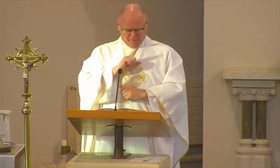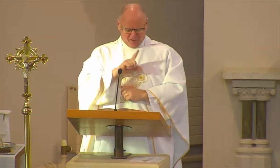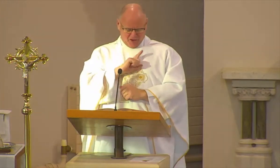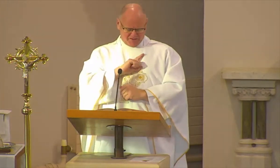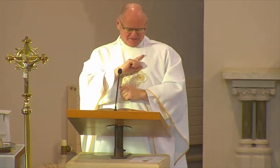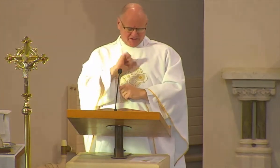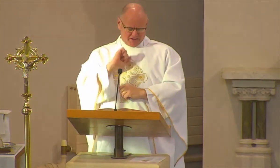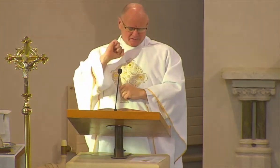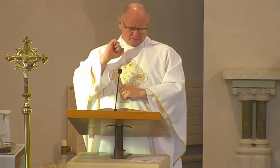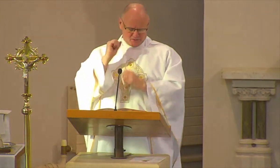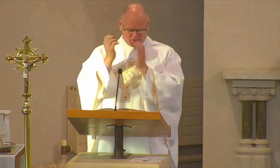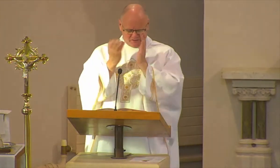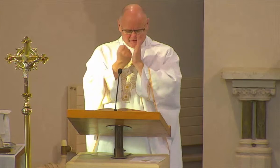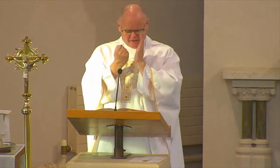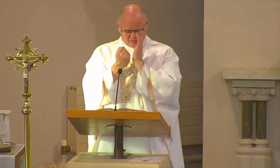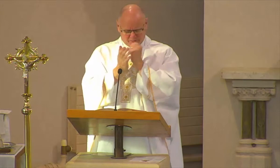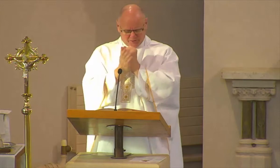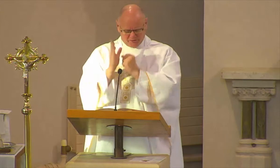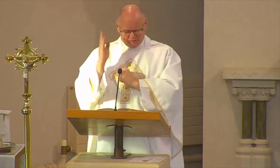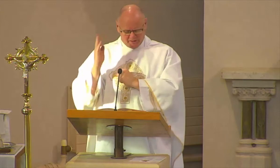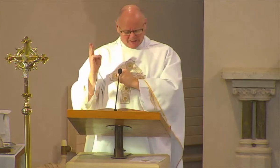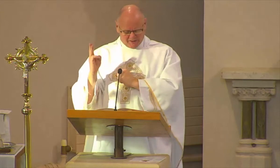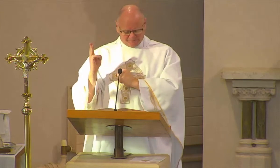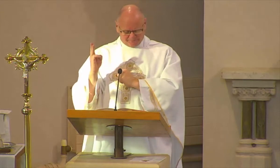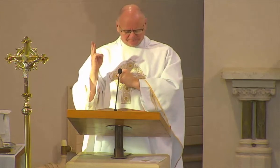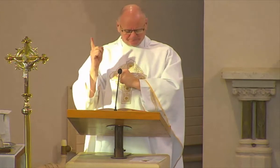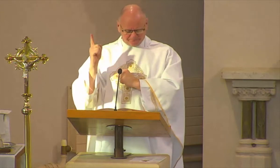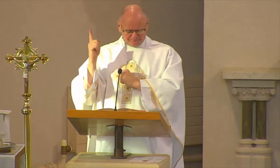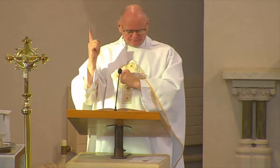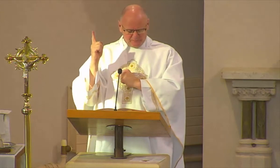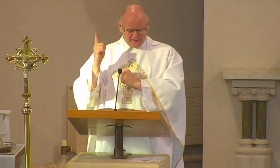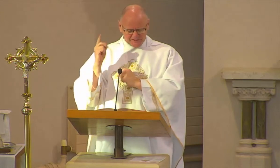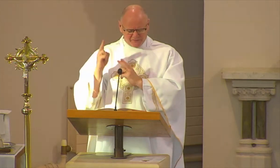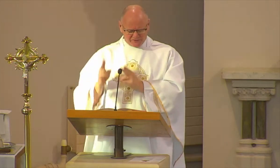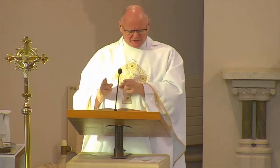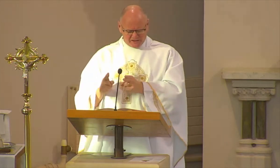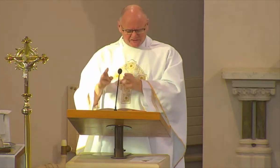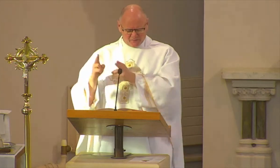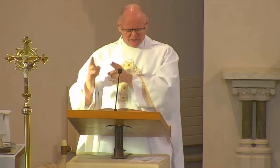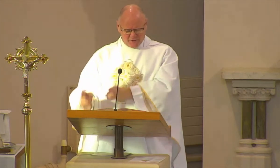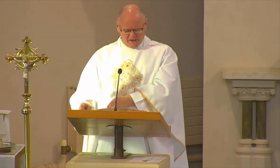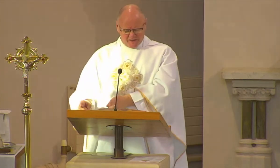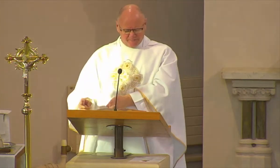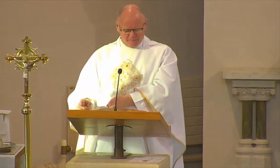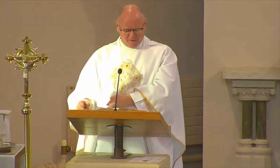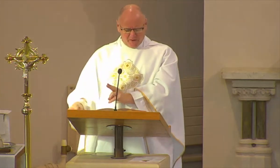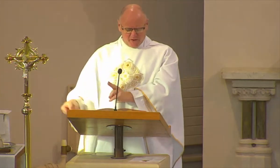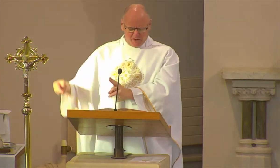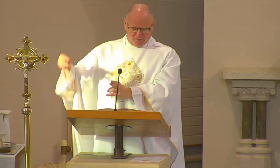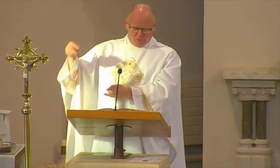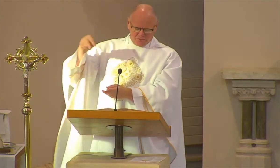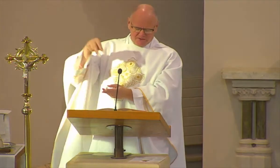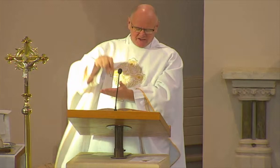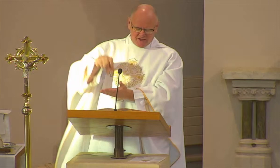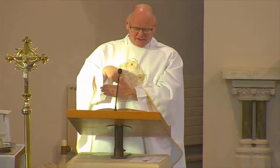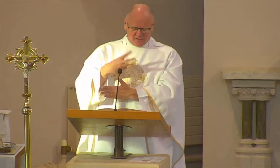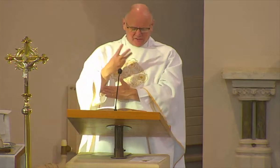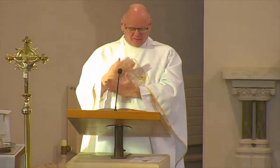our sake he was crucified under Pontius Pilate. He suffered death and was buried, and rose again on the third